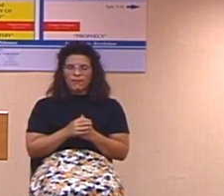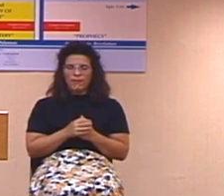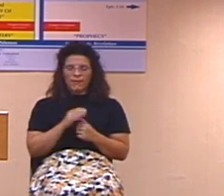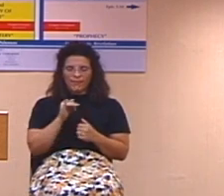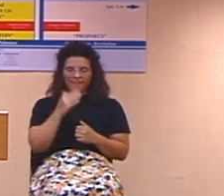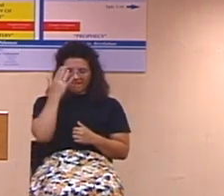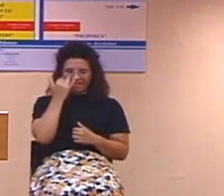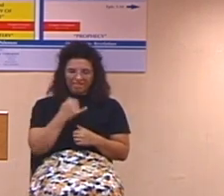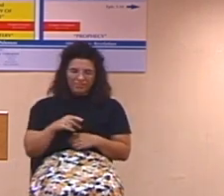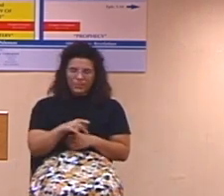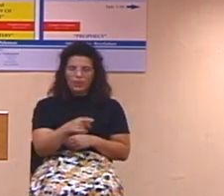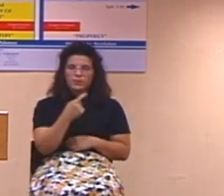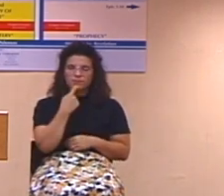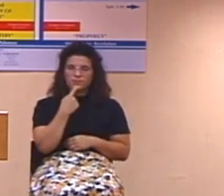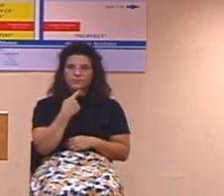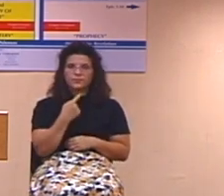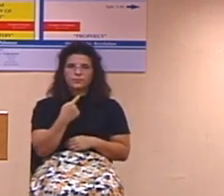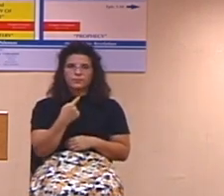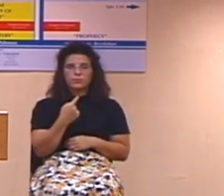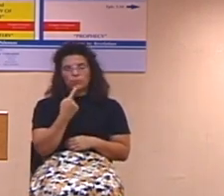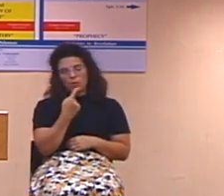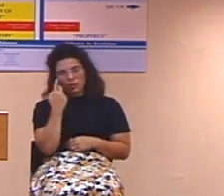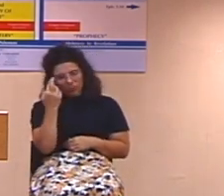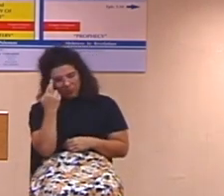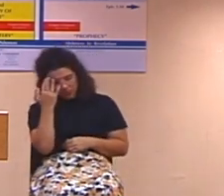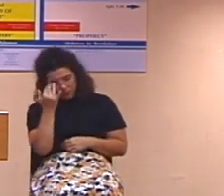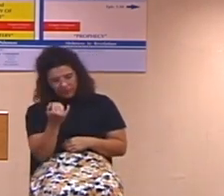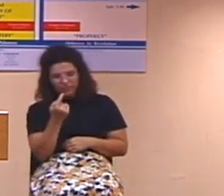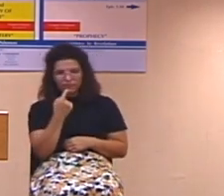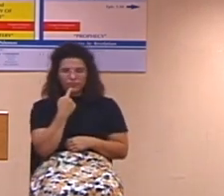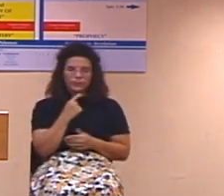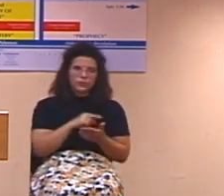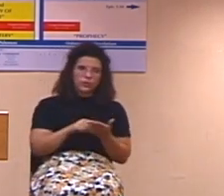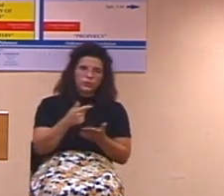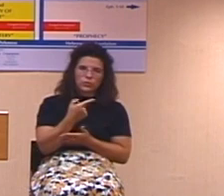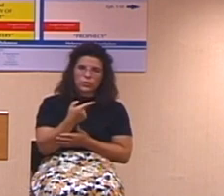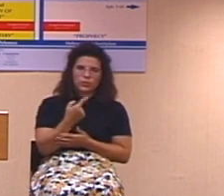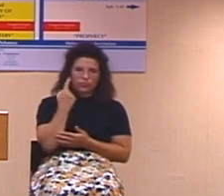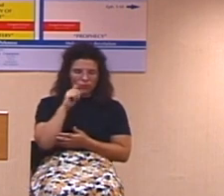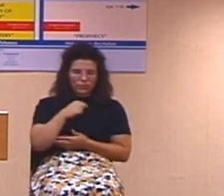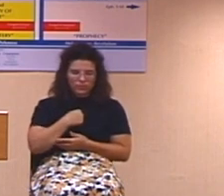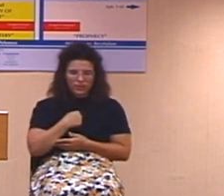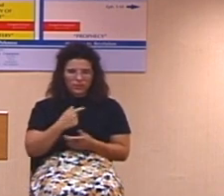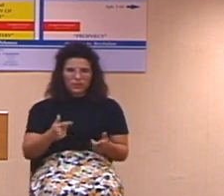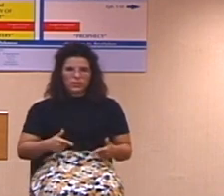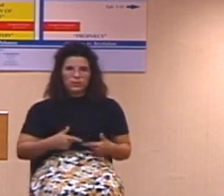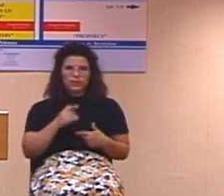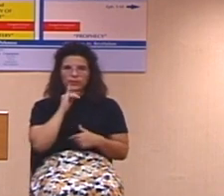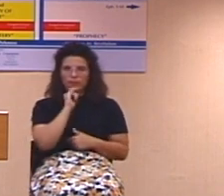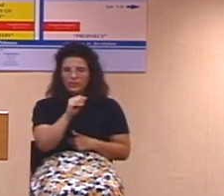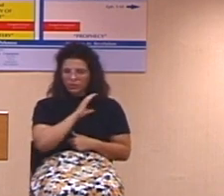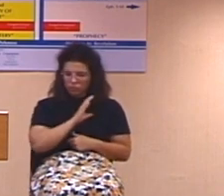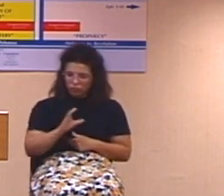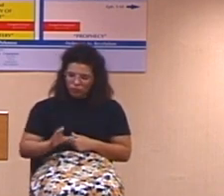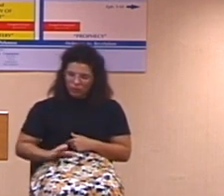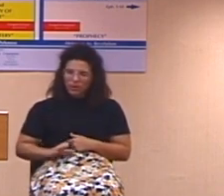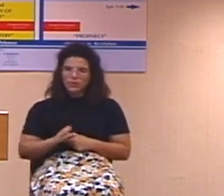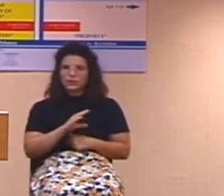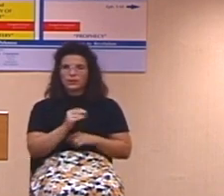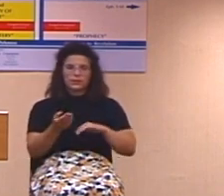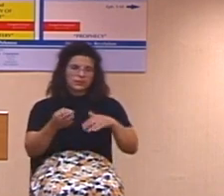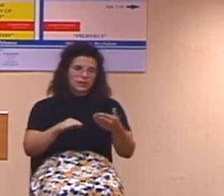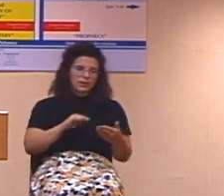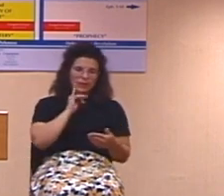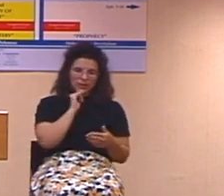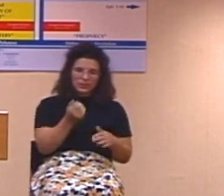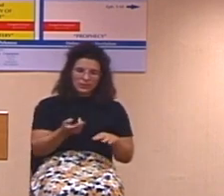That's why Paul says, one of the reasons why, he says, verse 21, for to me to live is Christ, and to die is